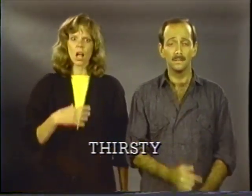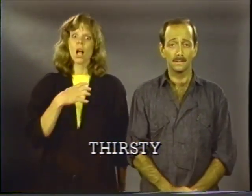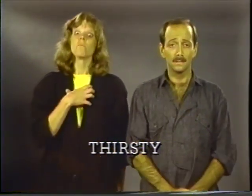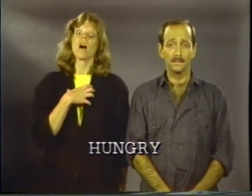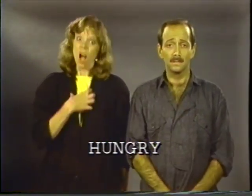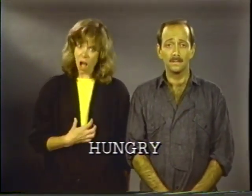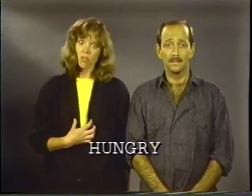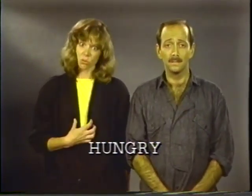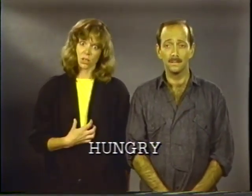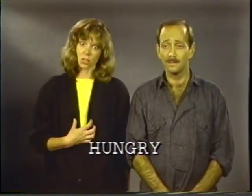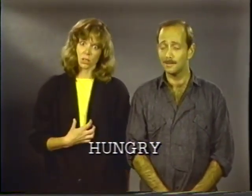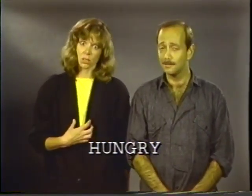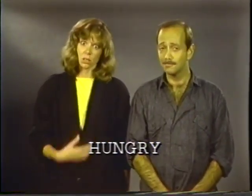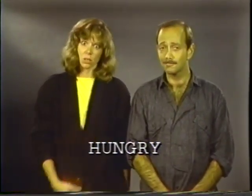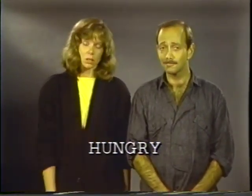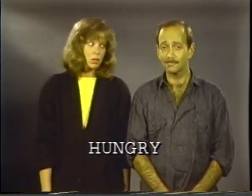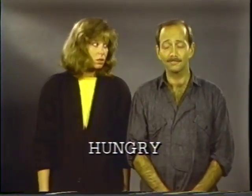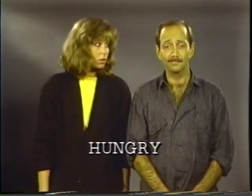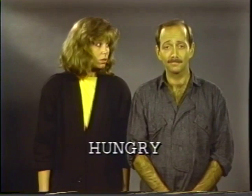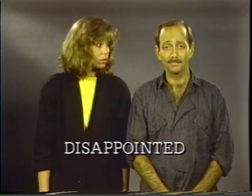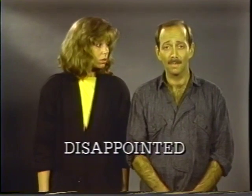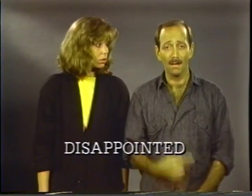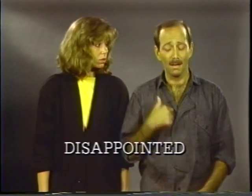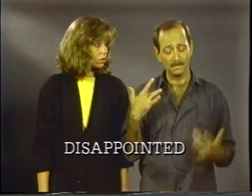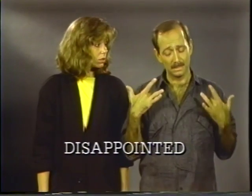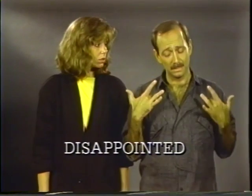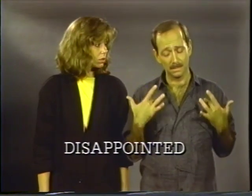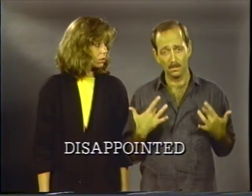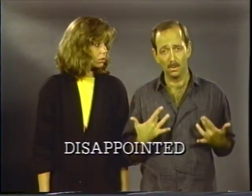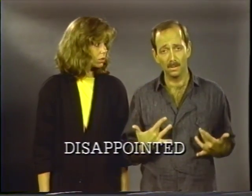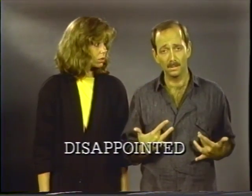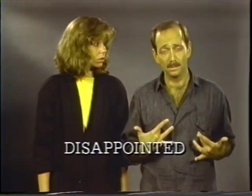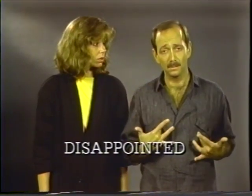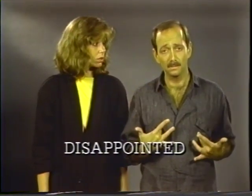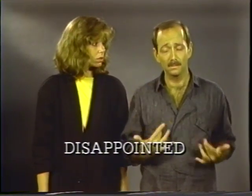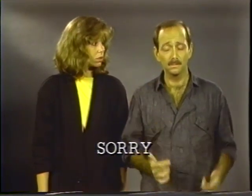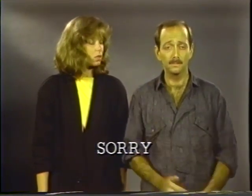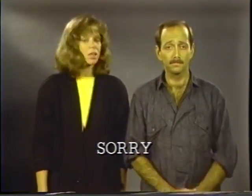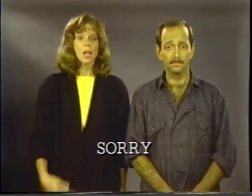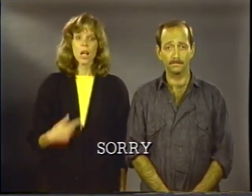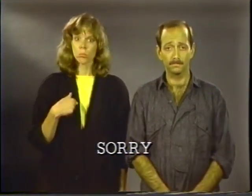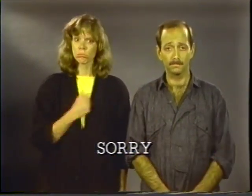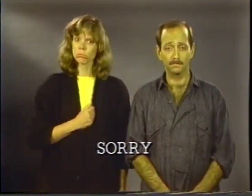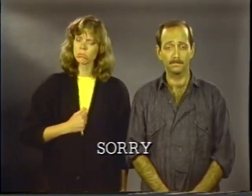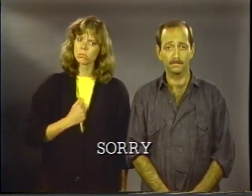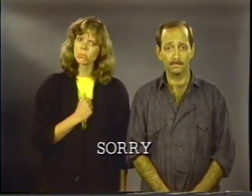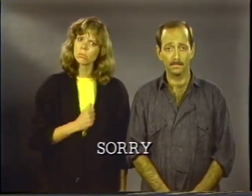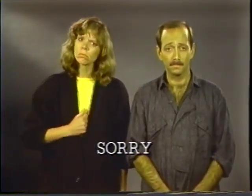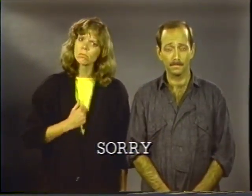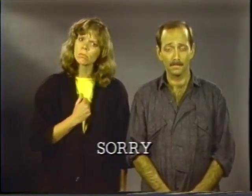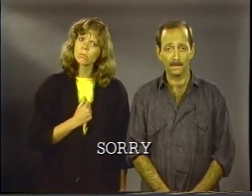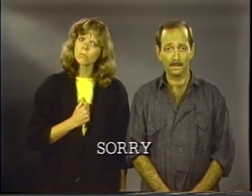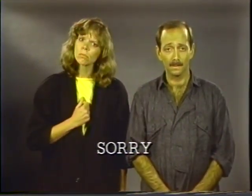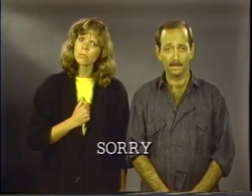I'm hungry. I'm disappointed. I'm sorry. I'm